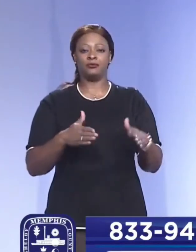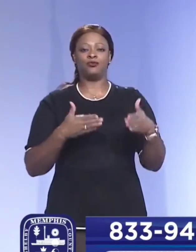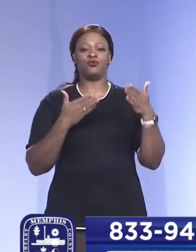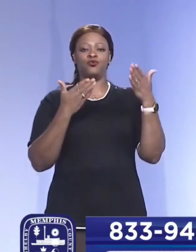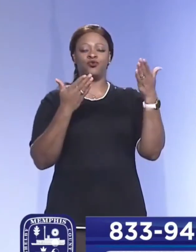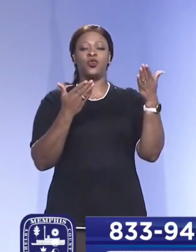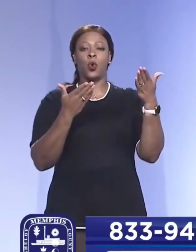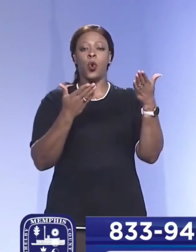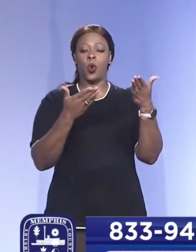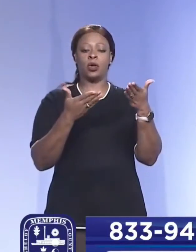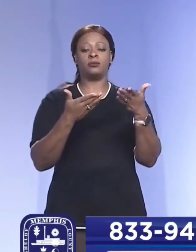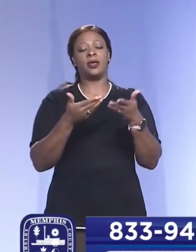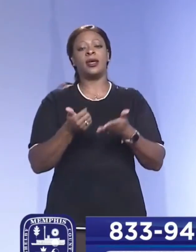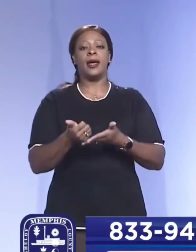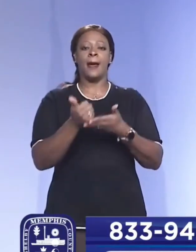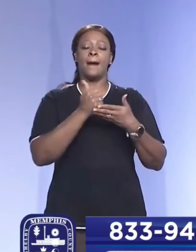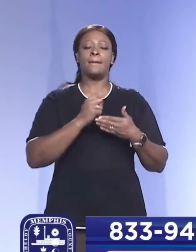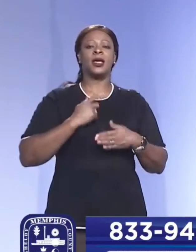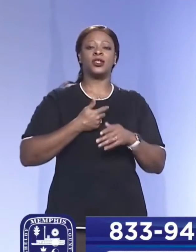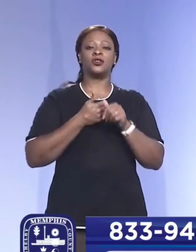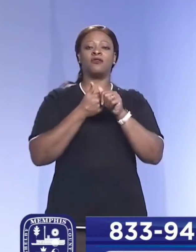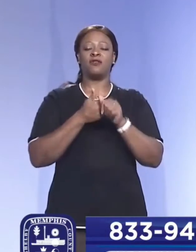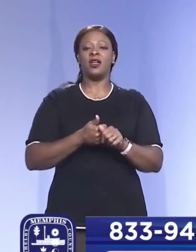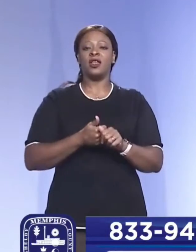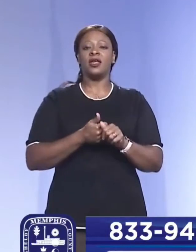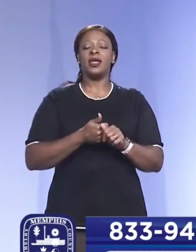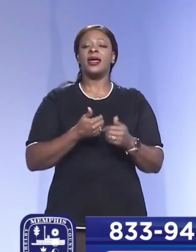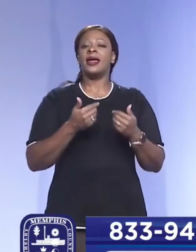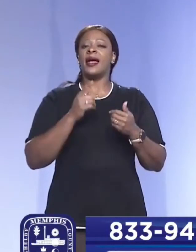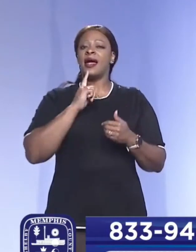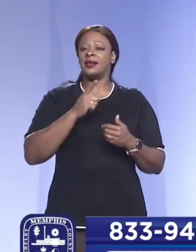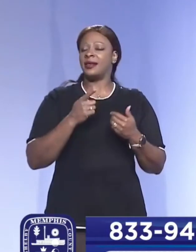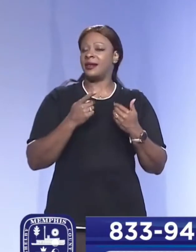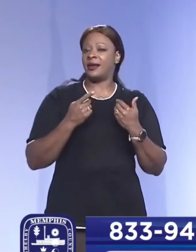preempts us from actually having